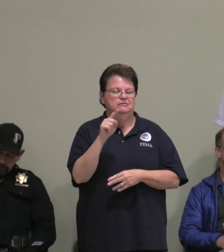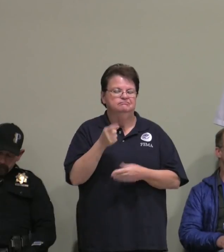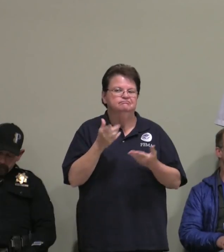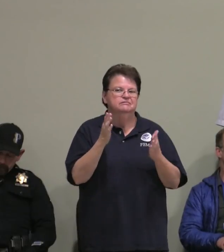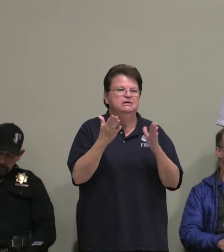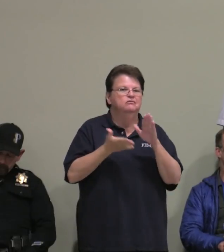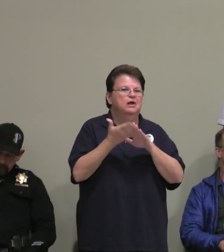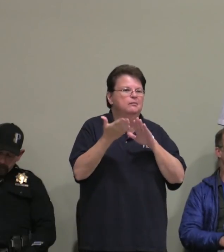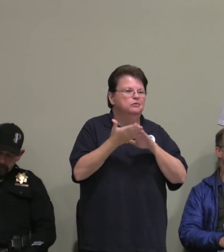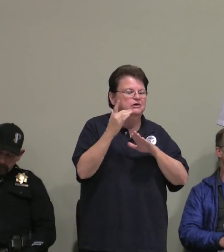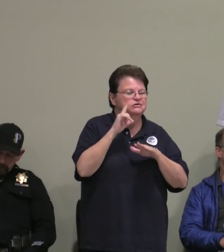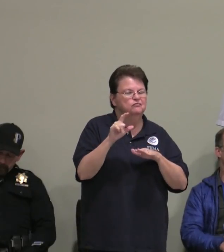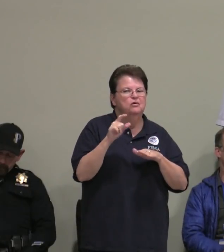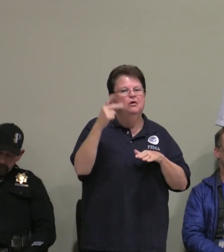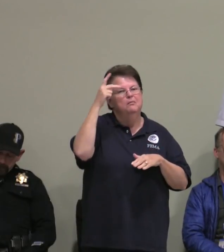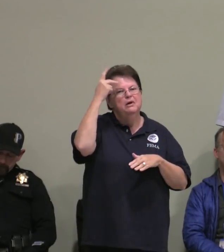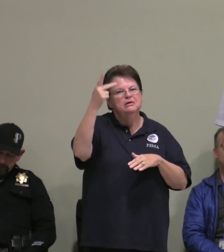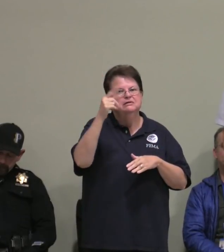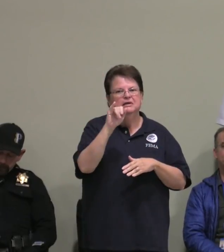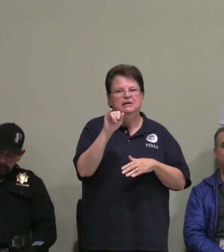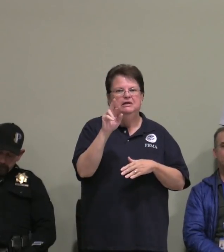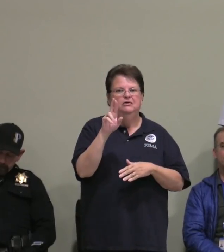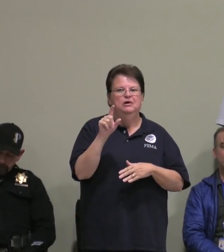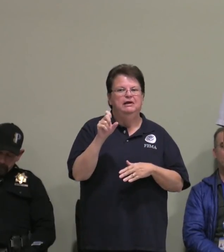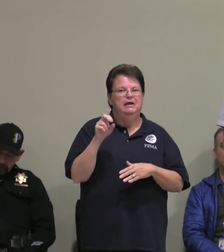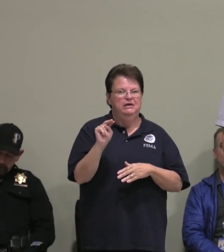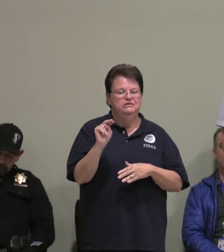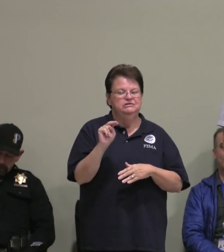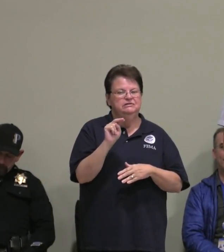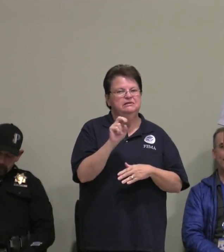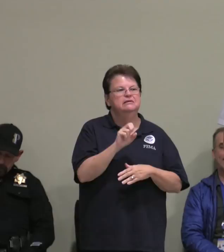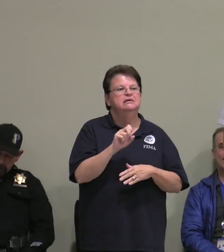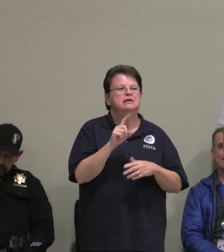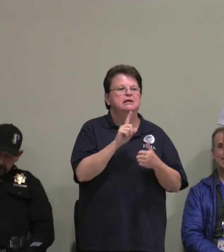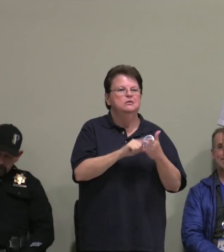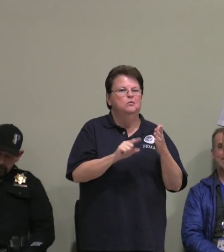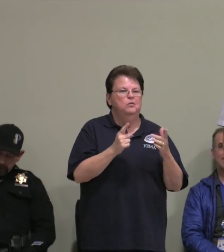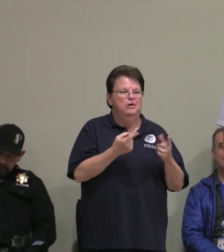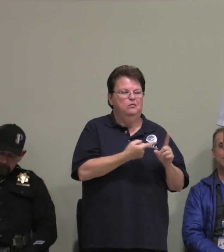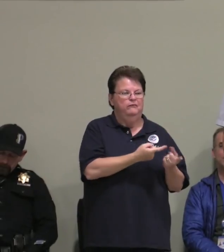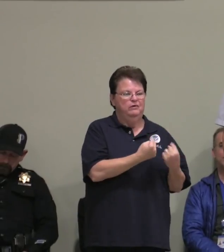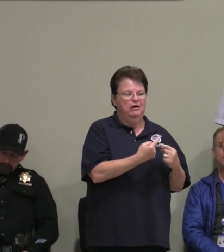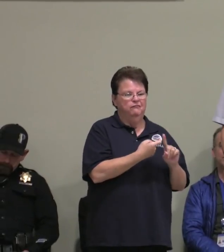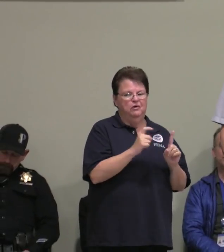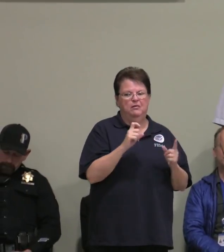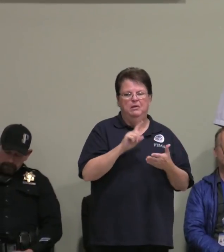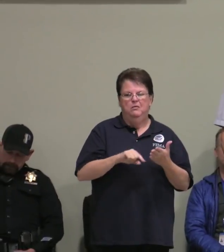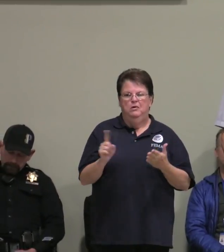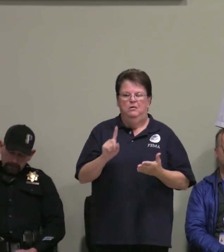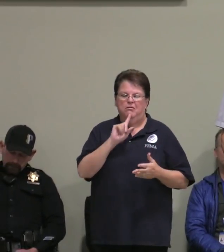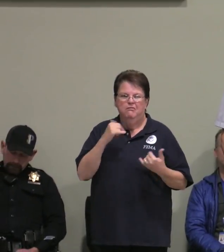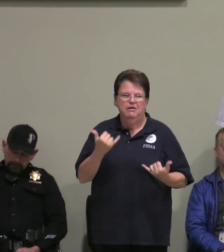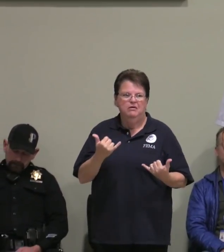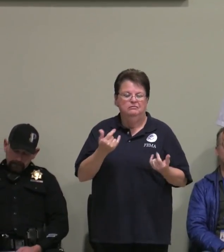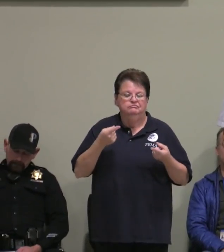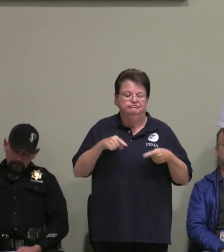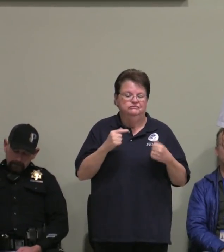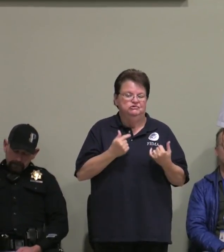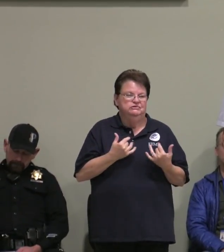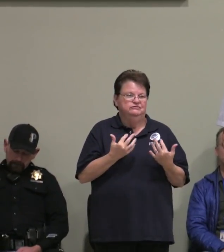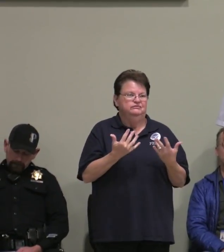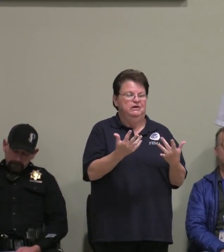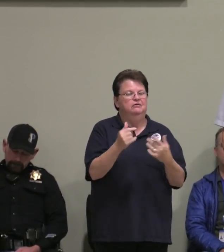update for where Paradise Irrigation District has come and where we're at currently. During the fire,